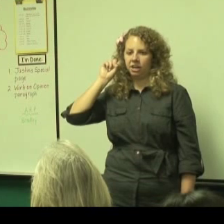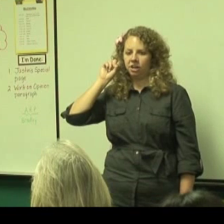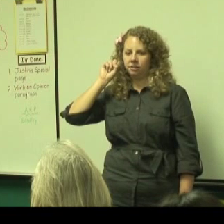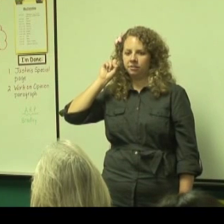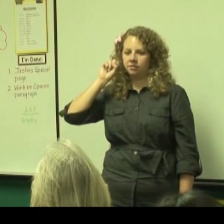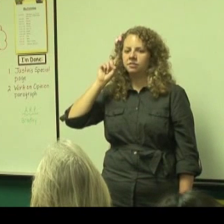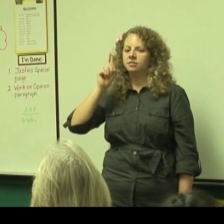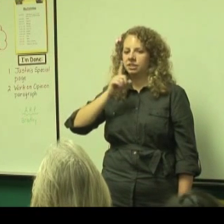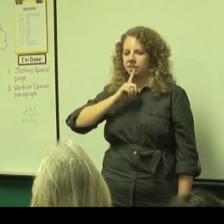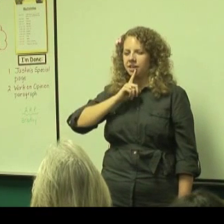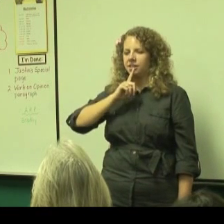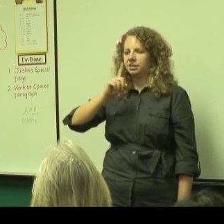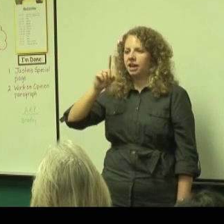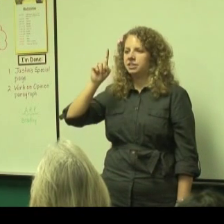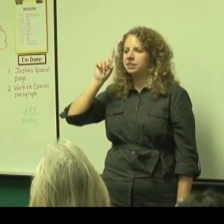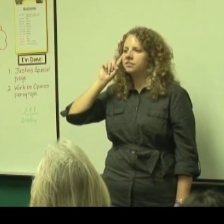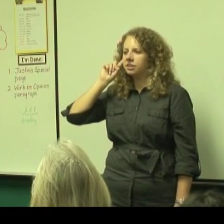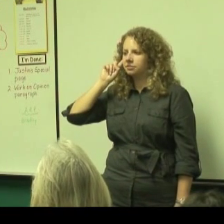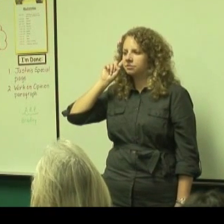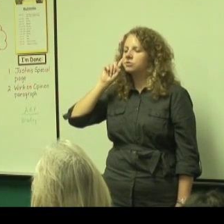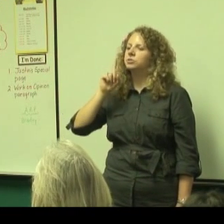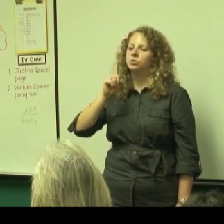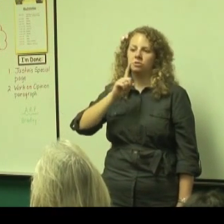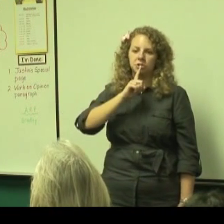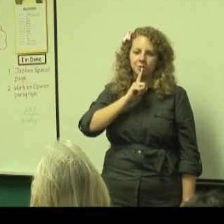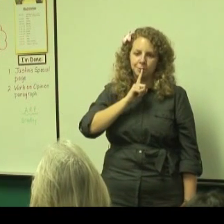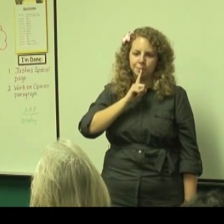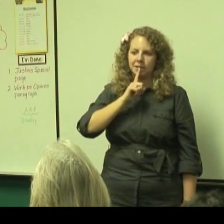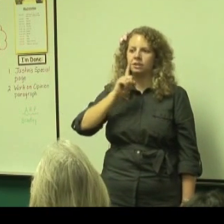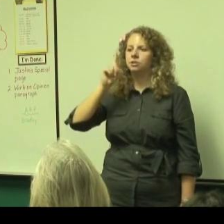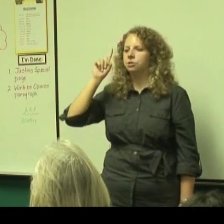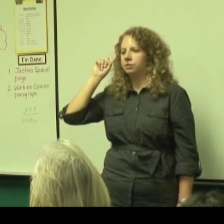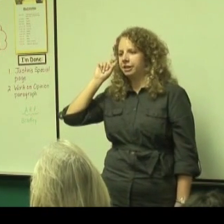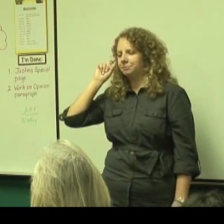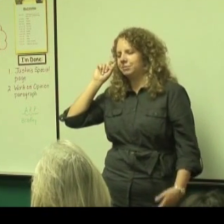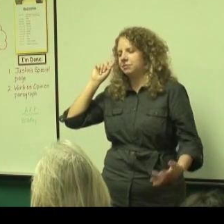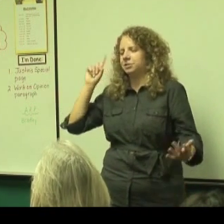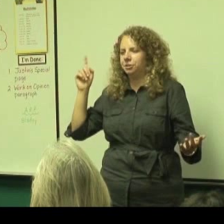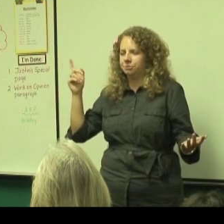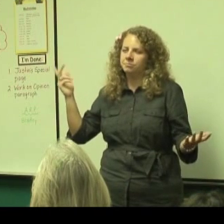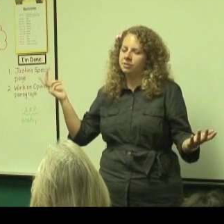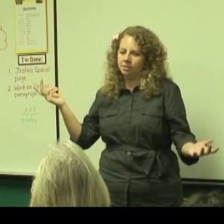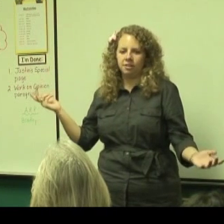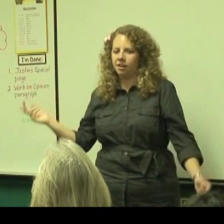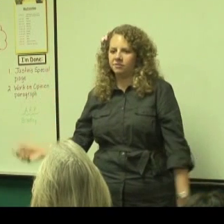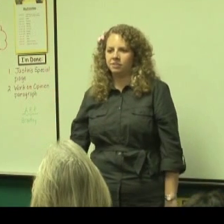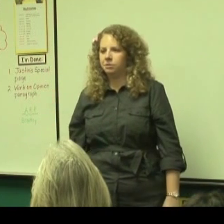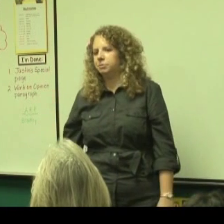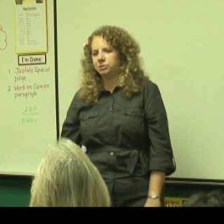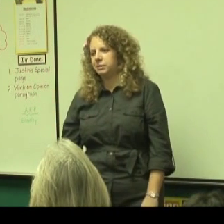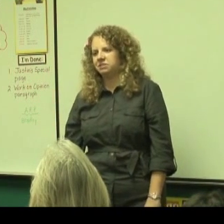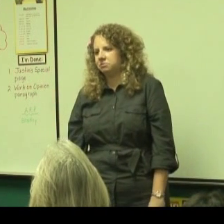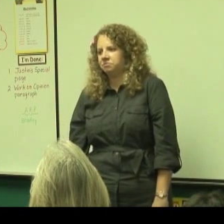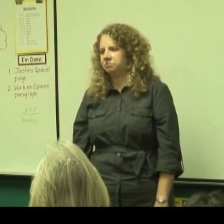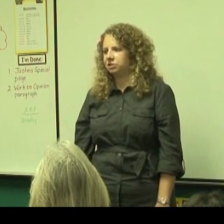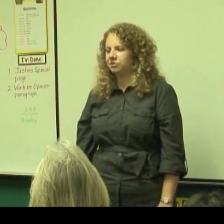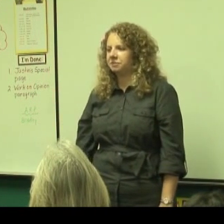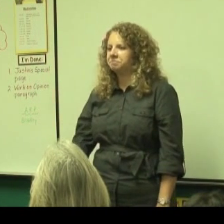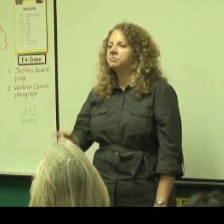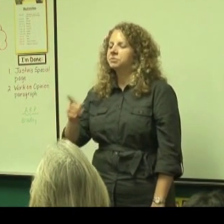hear. That's kind of like the idea of it. So you don't speak, you don't hear, even though a lot of deaf people speak just fine.